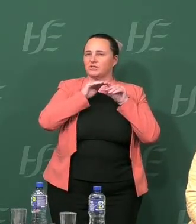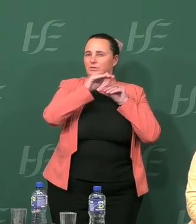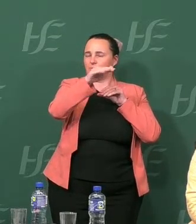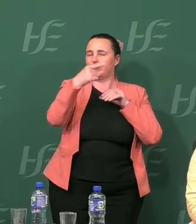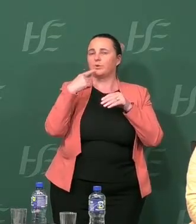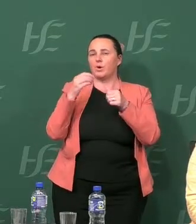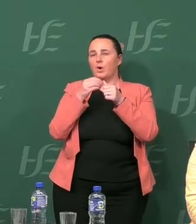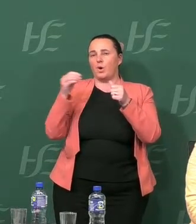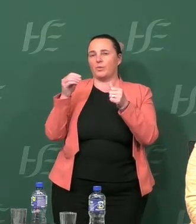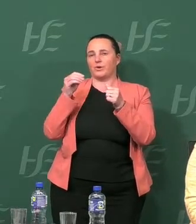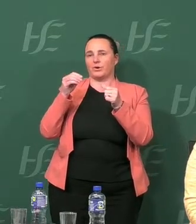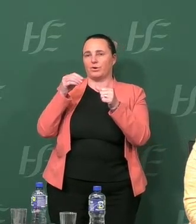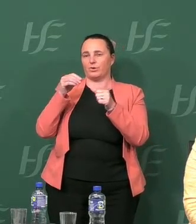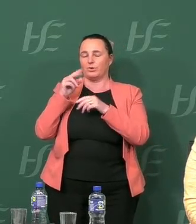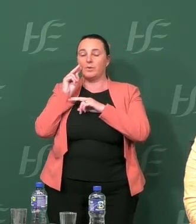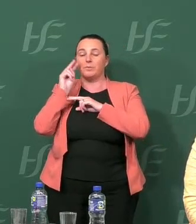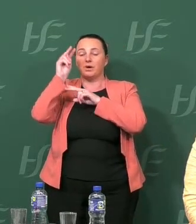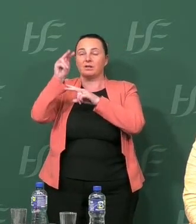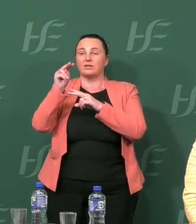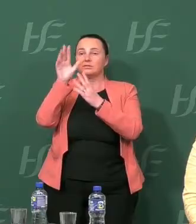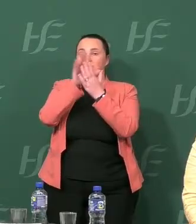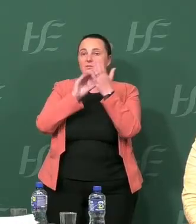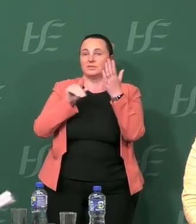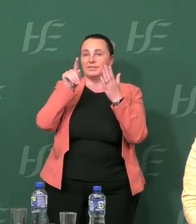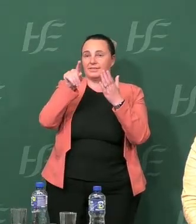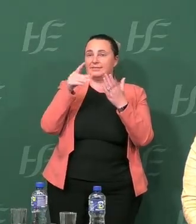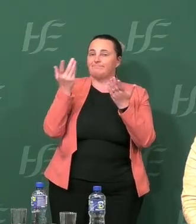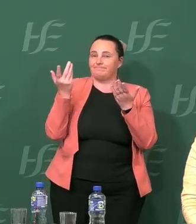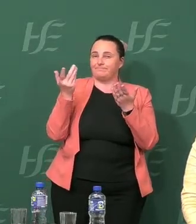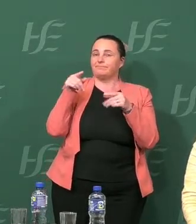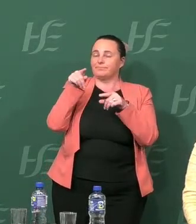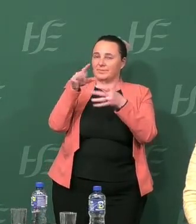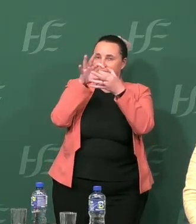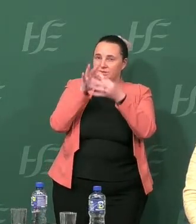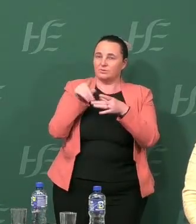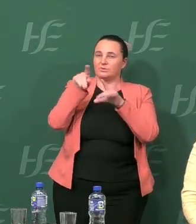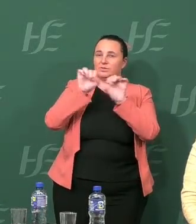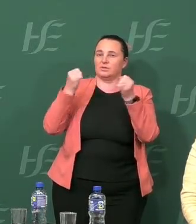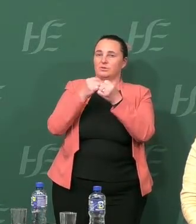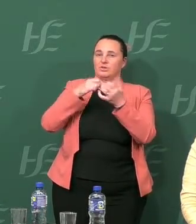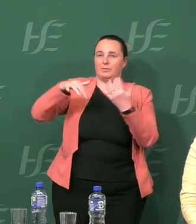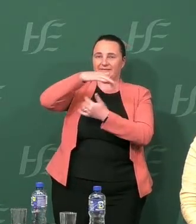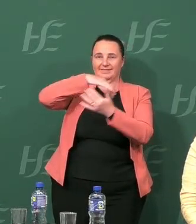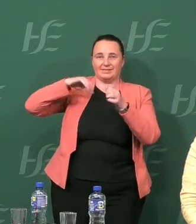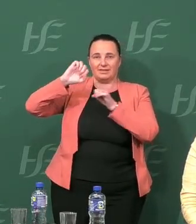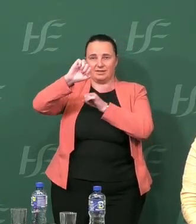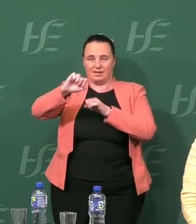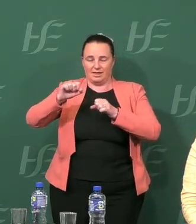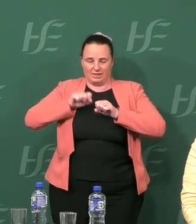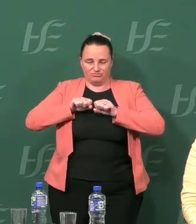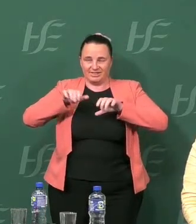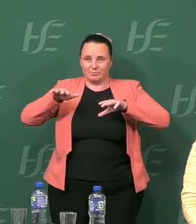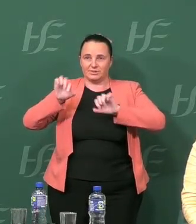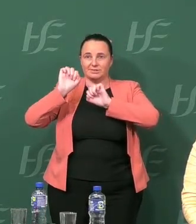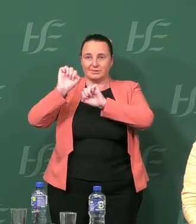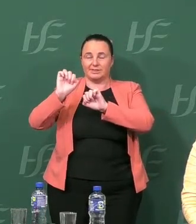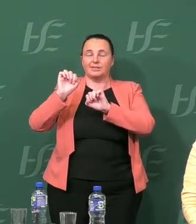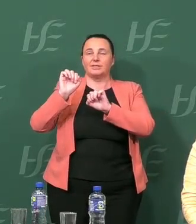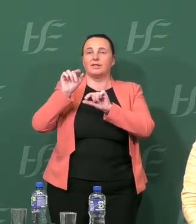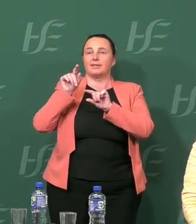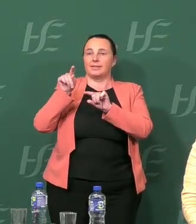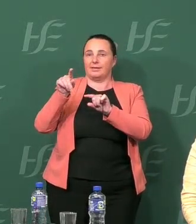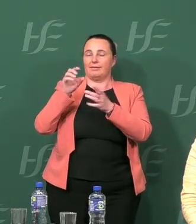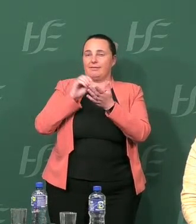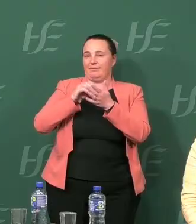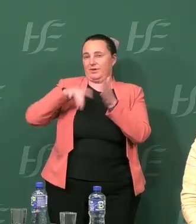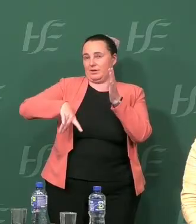models which have dependencies on other assumptions to do with social mixing and transmission. And they still do have